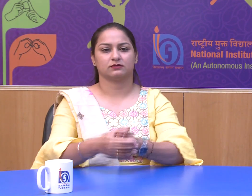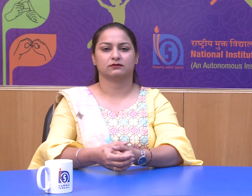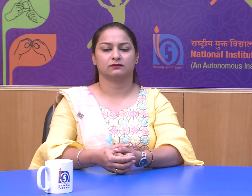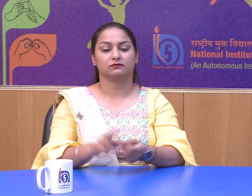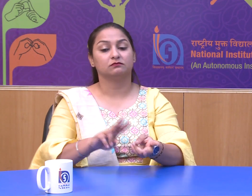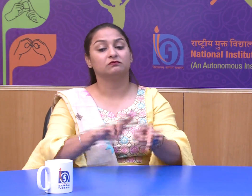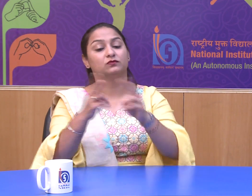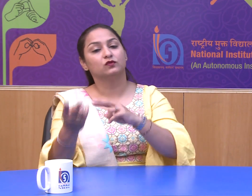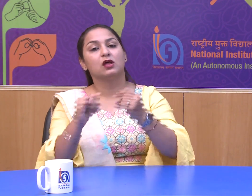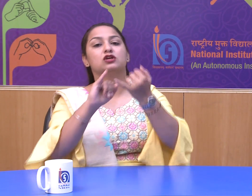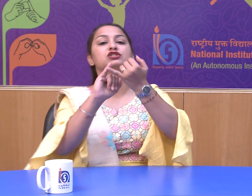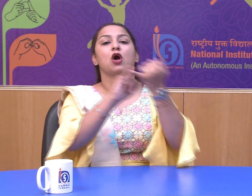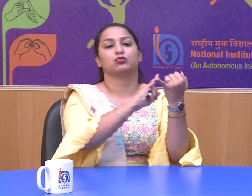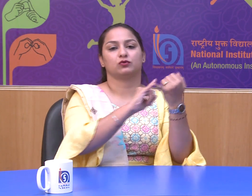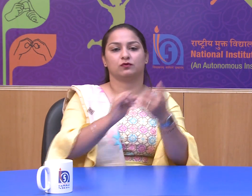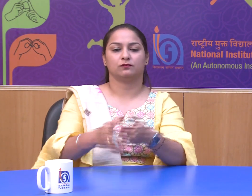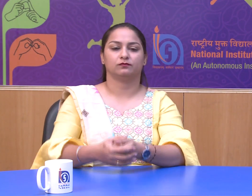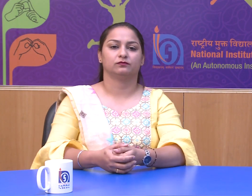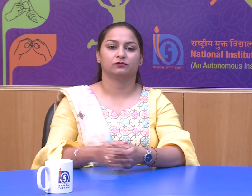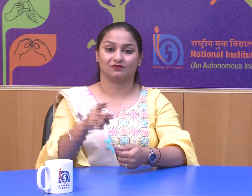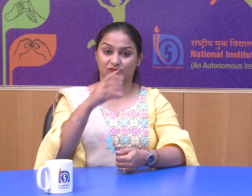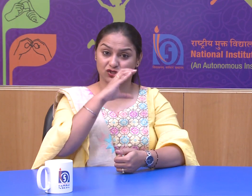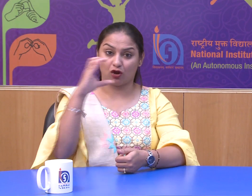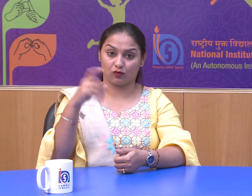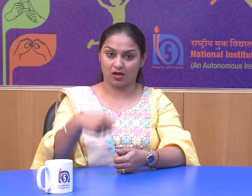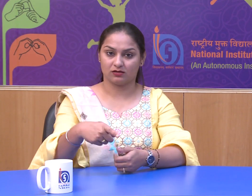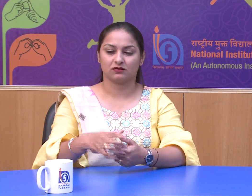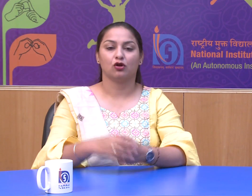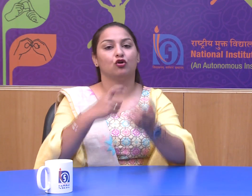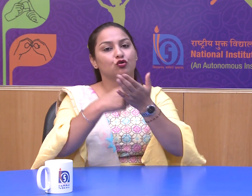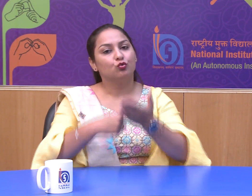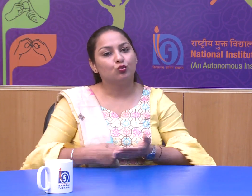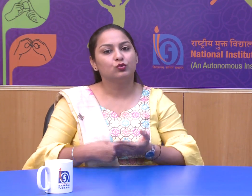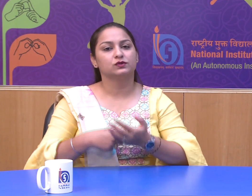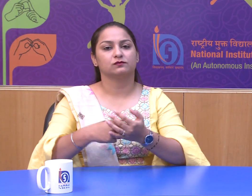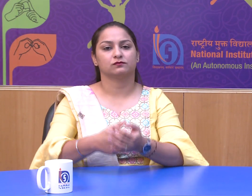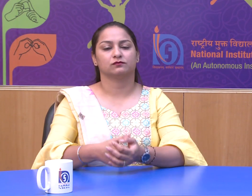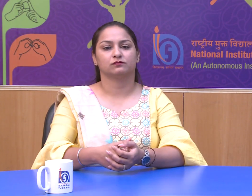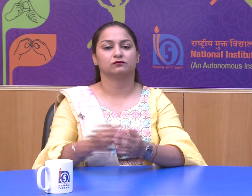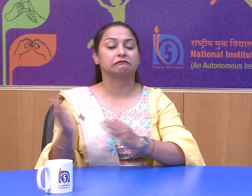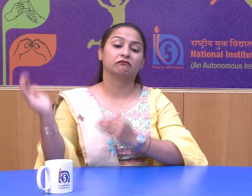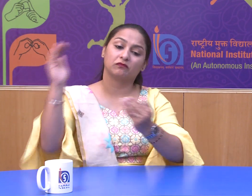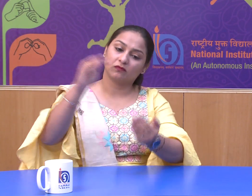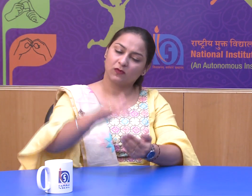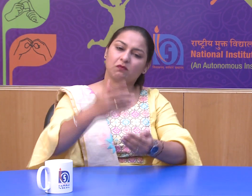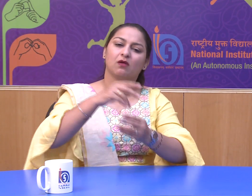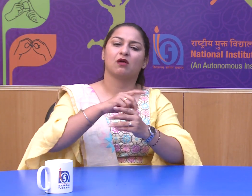towards the south. The Chalukya rule came to an end